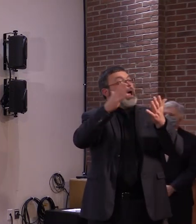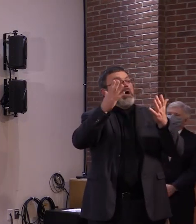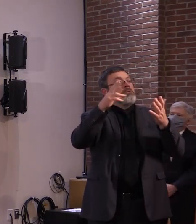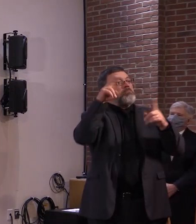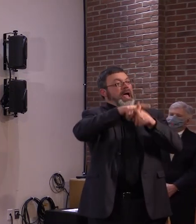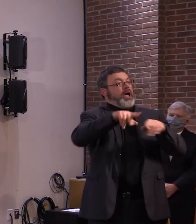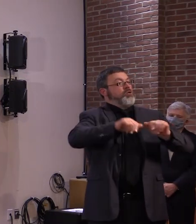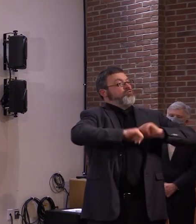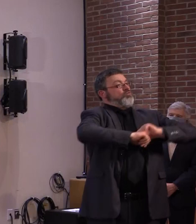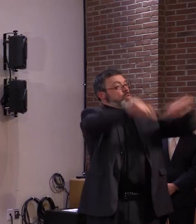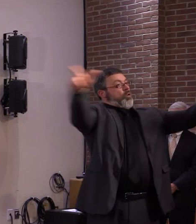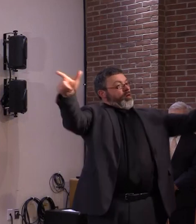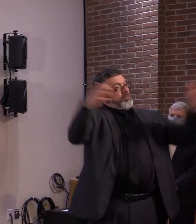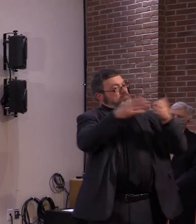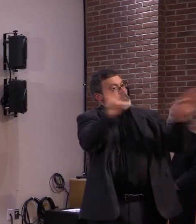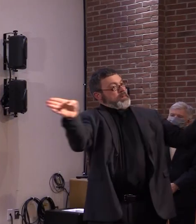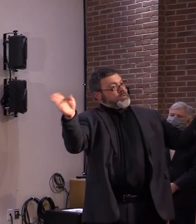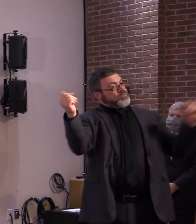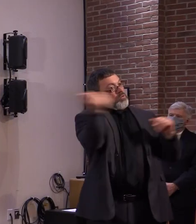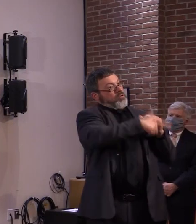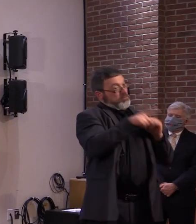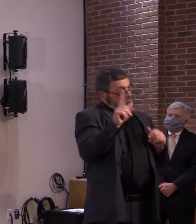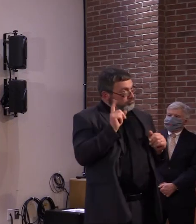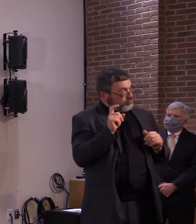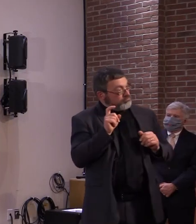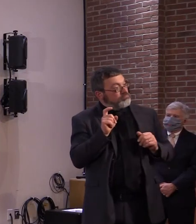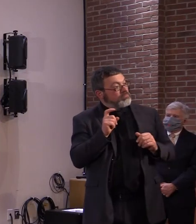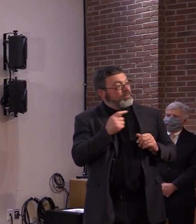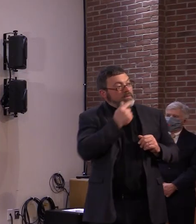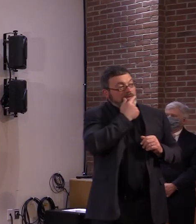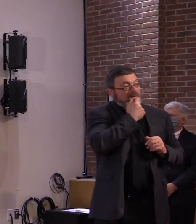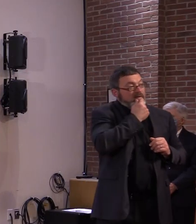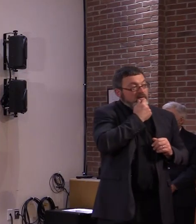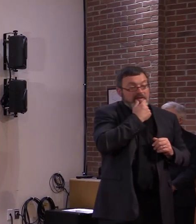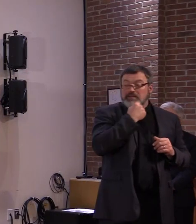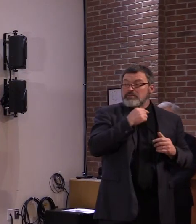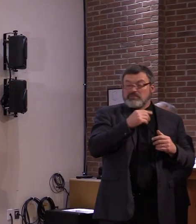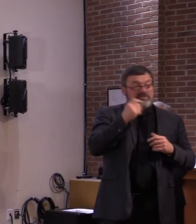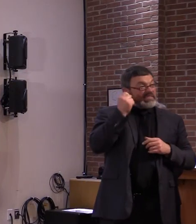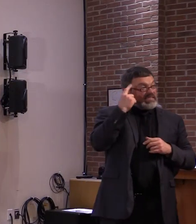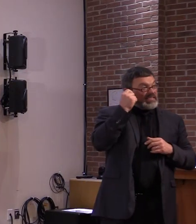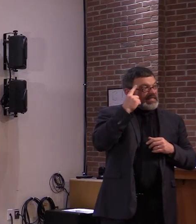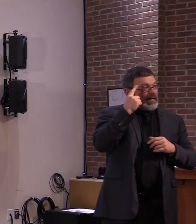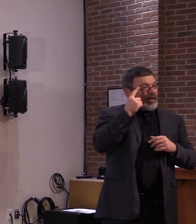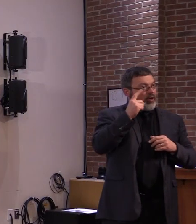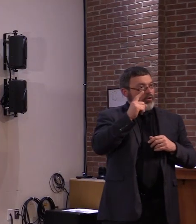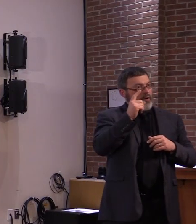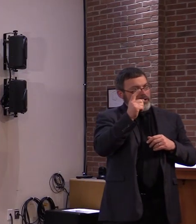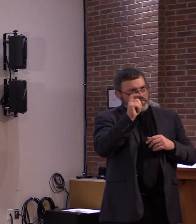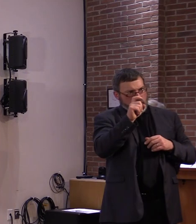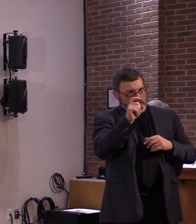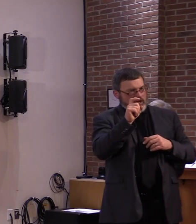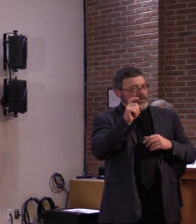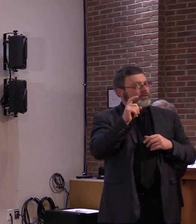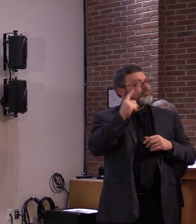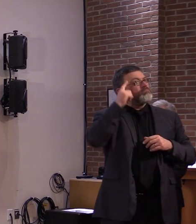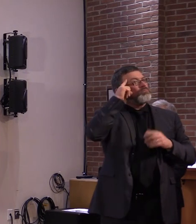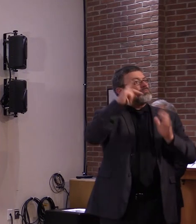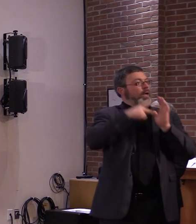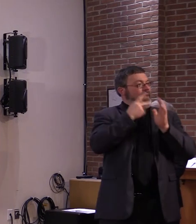Especially in that week after any holiday, I'm just wondering if there's kind of